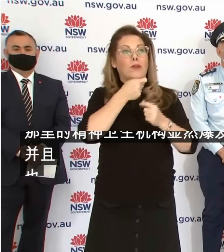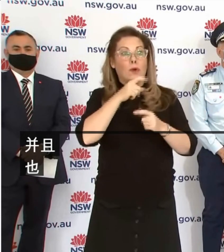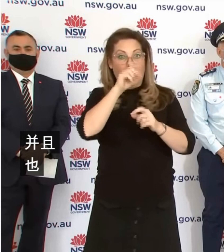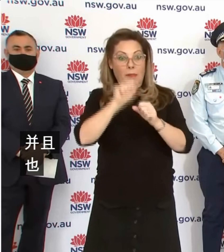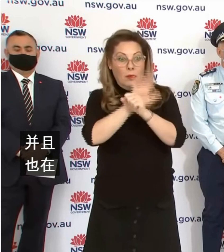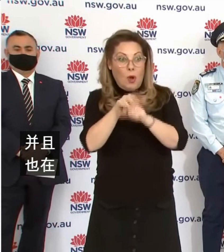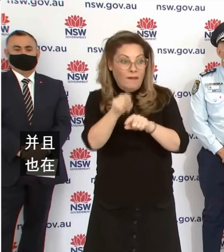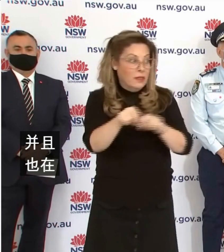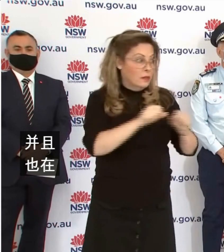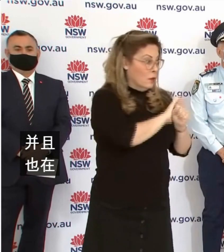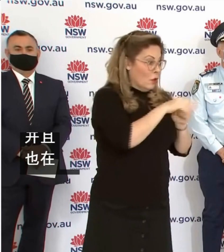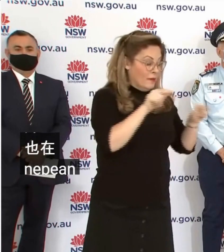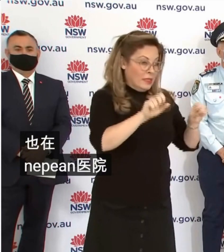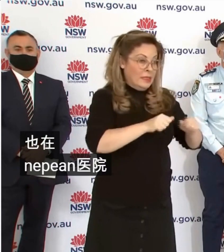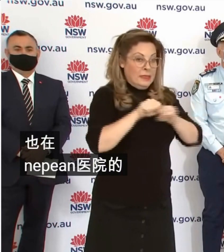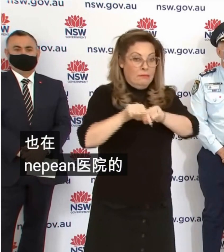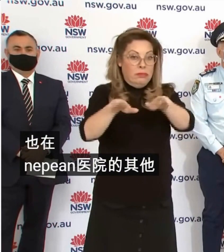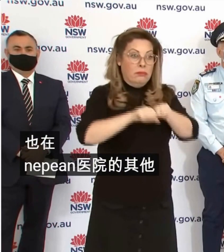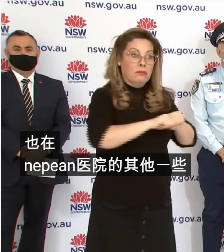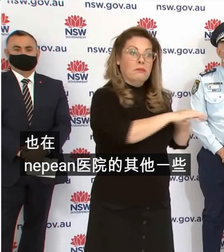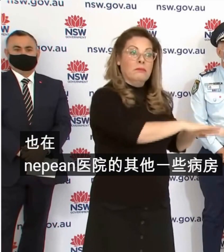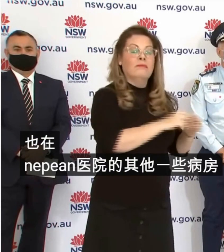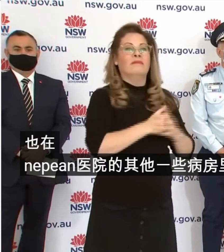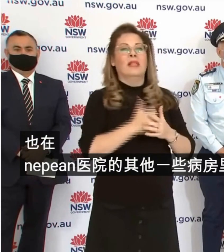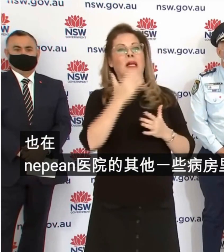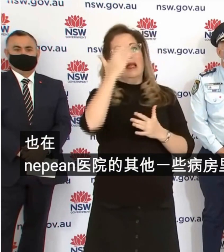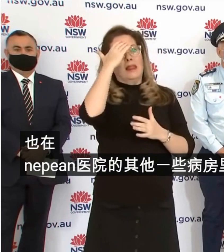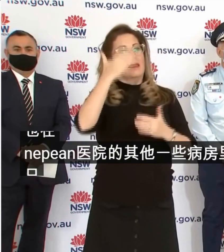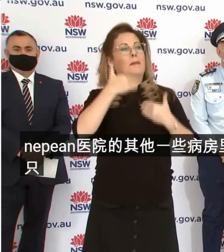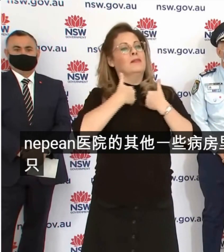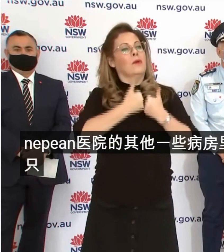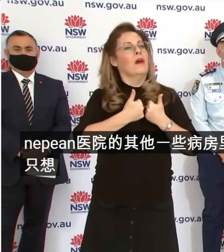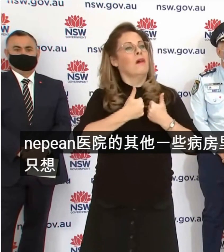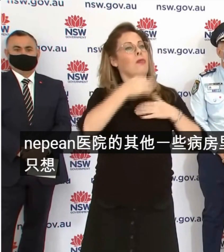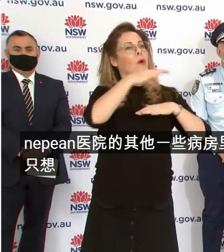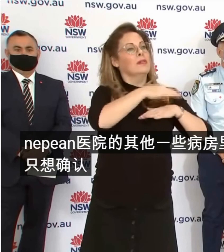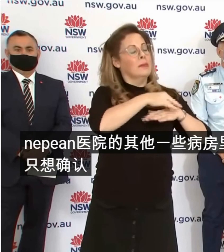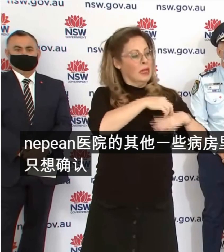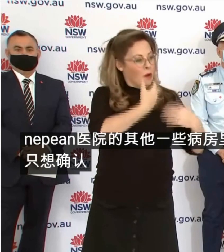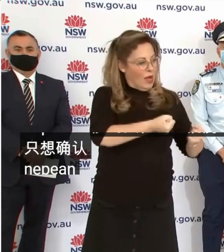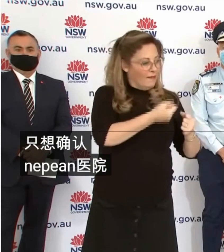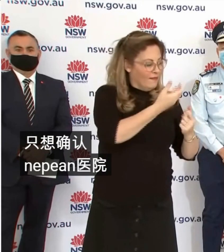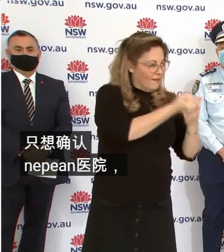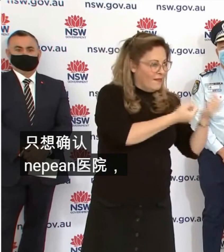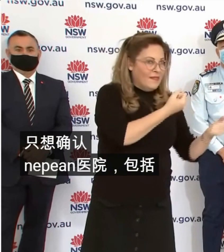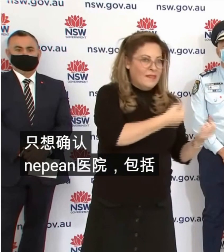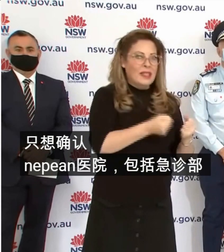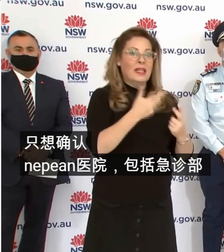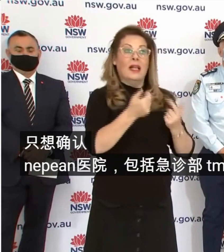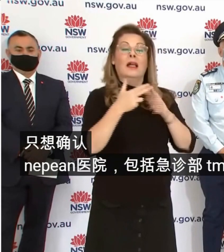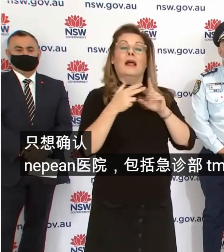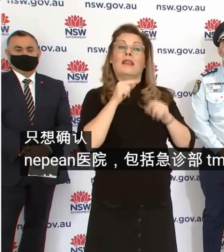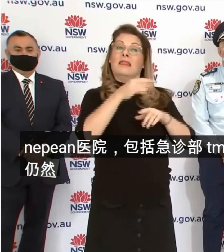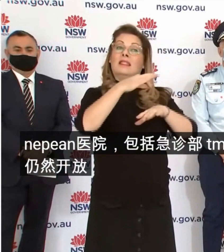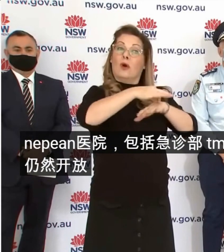and also across some other wards in Nepean Hospital. I just want to confirm that Nepean Hospital, including